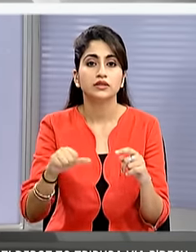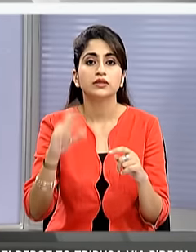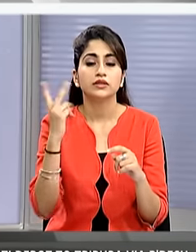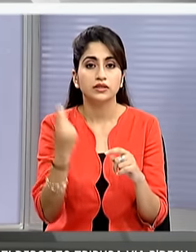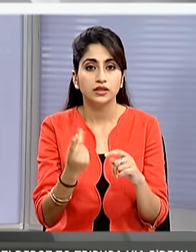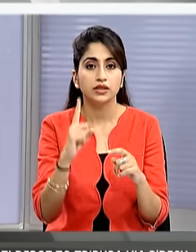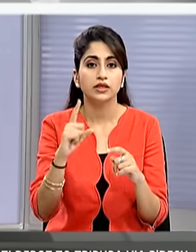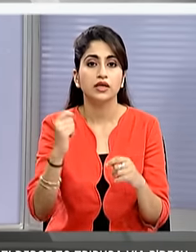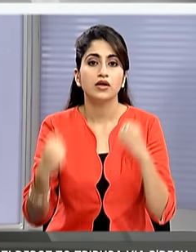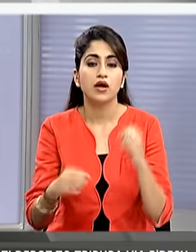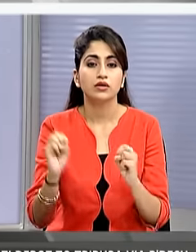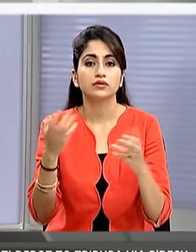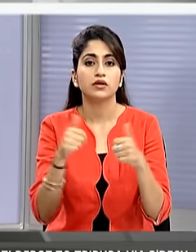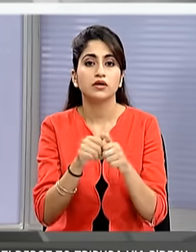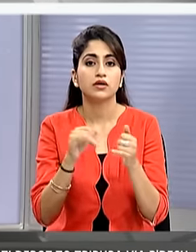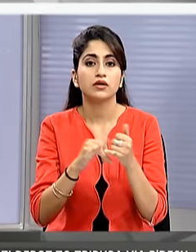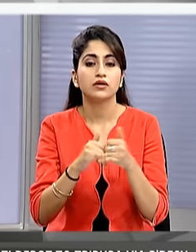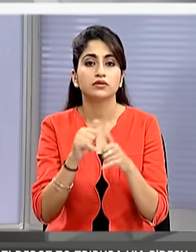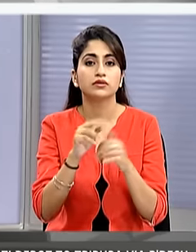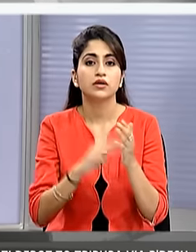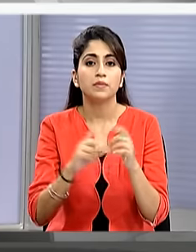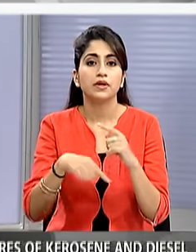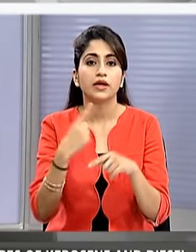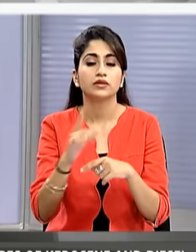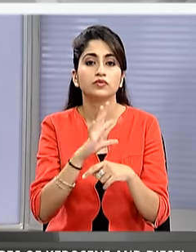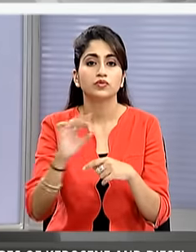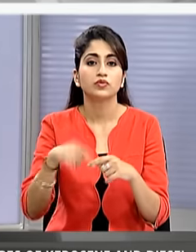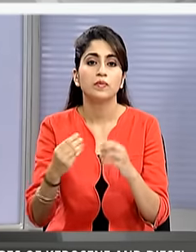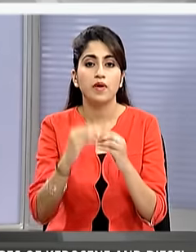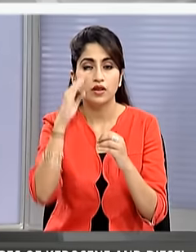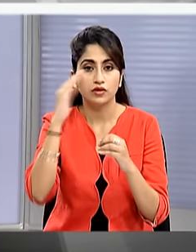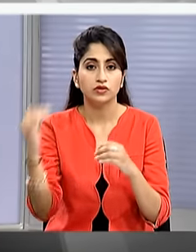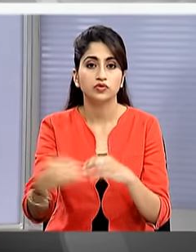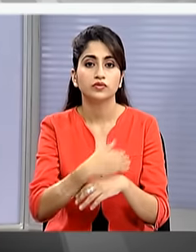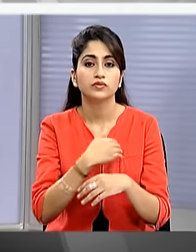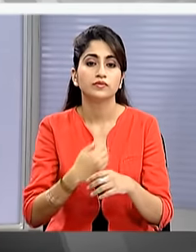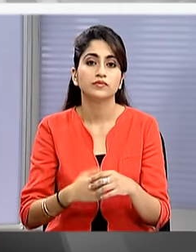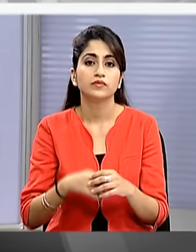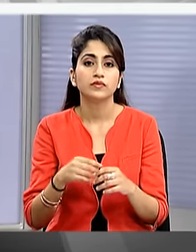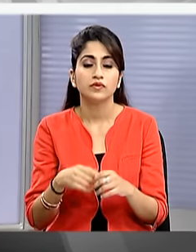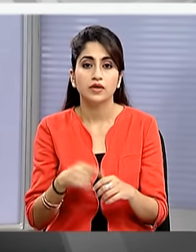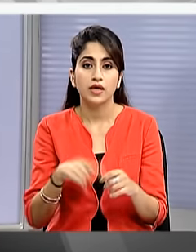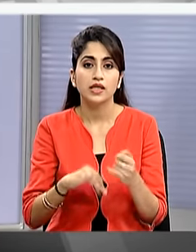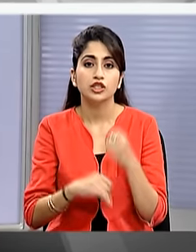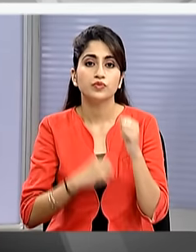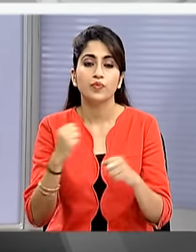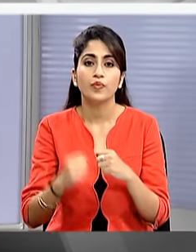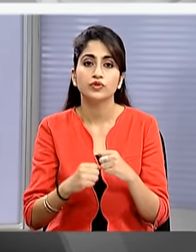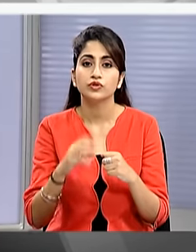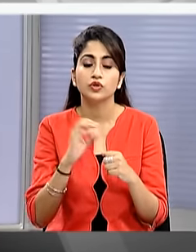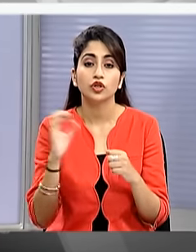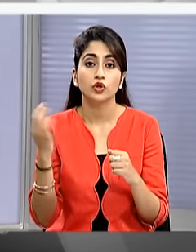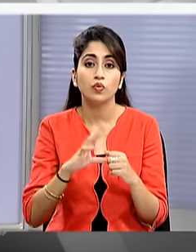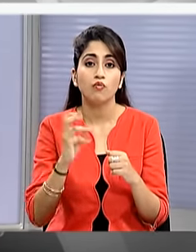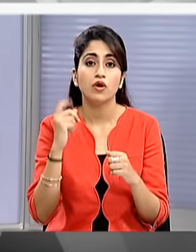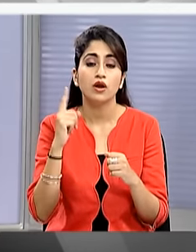10 tankers will depart from Assam capital next week through Bangladesh. On to sports news now. New